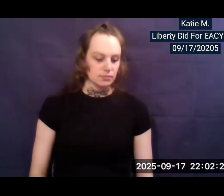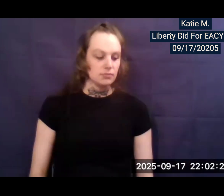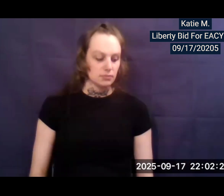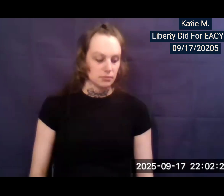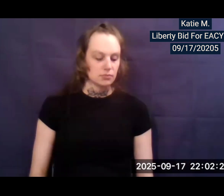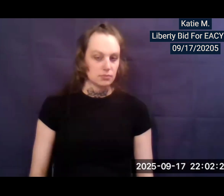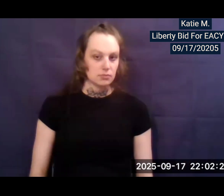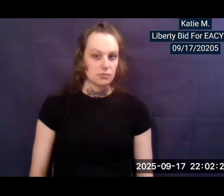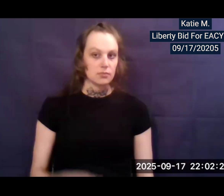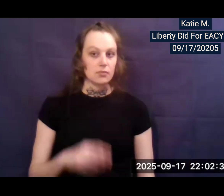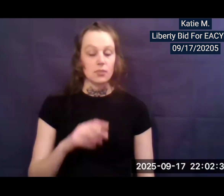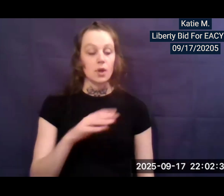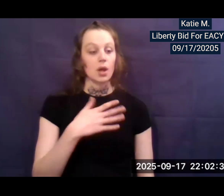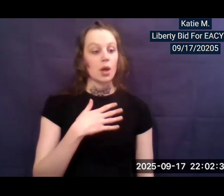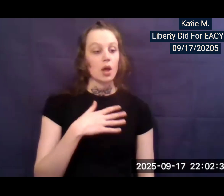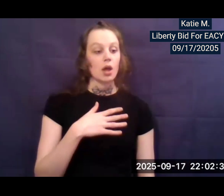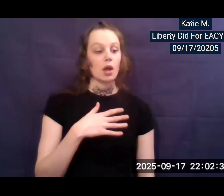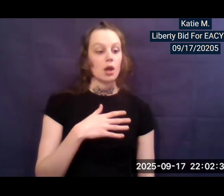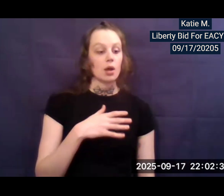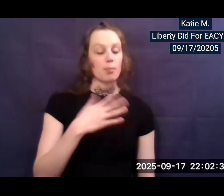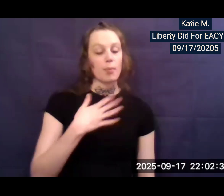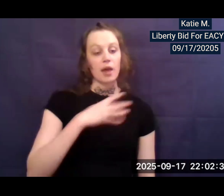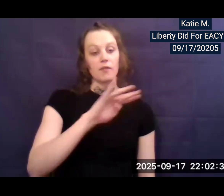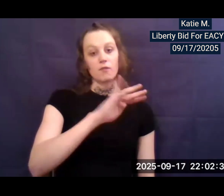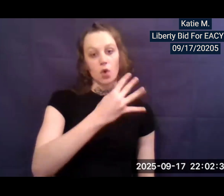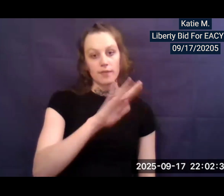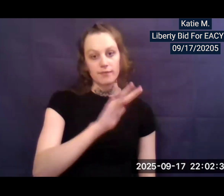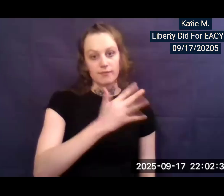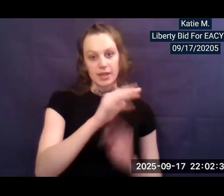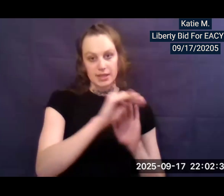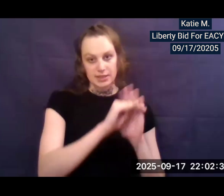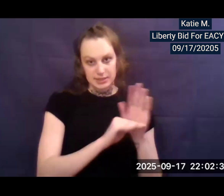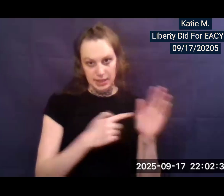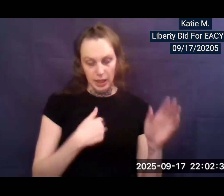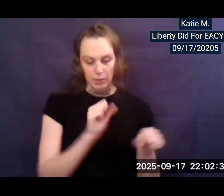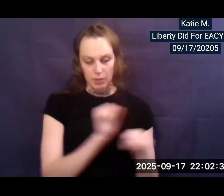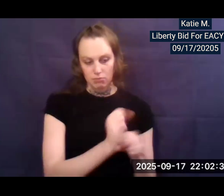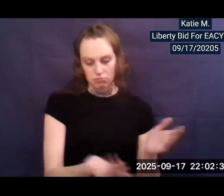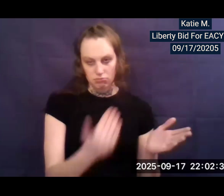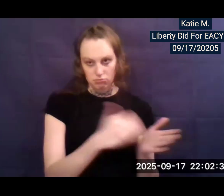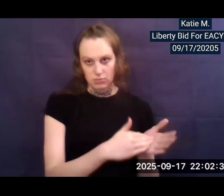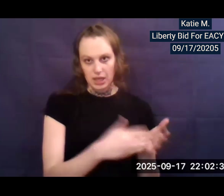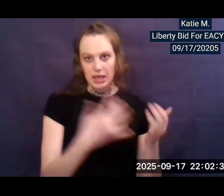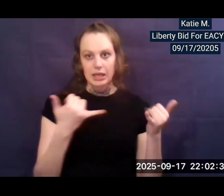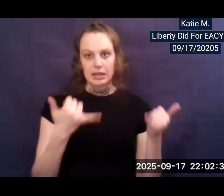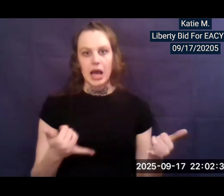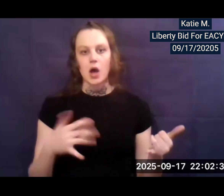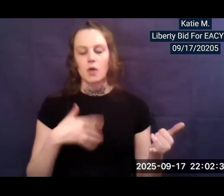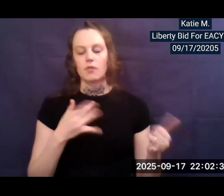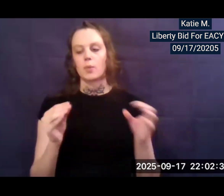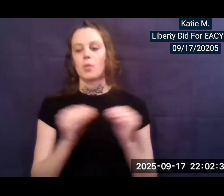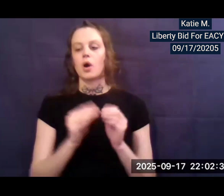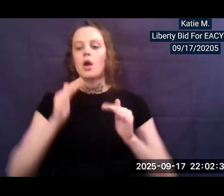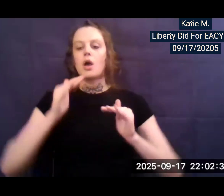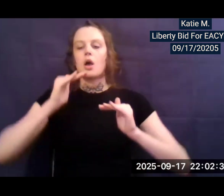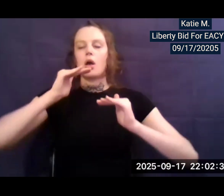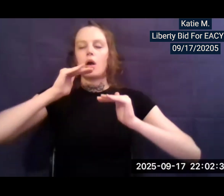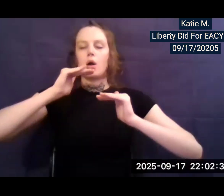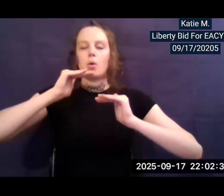fourth and fifth step again too, and now it just feels more like it feels more of a relief after I do it. It feels humbling, but it's a